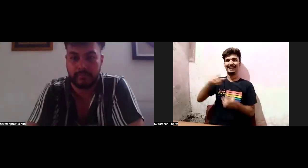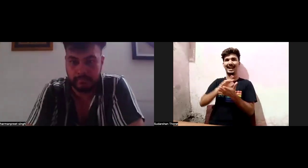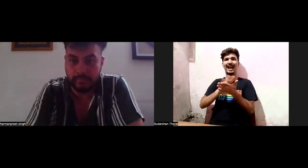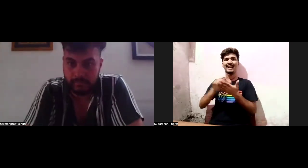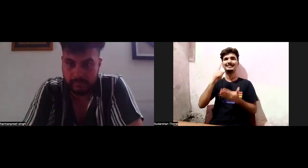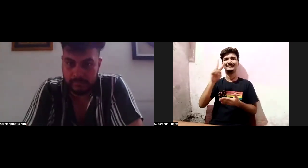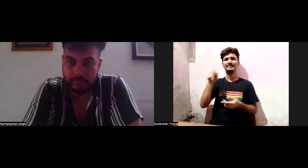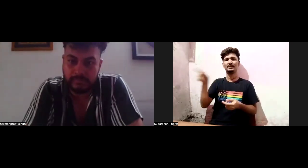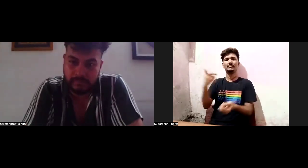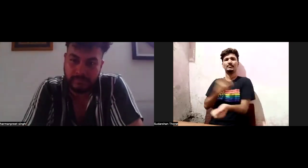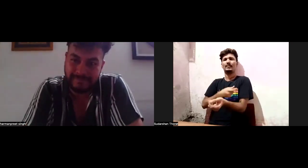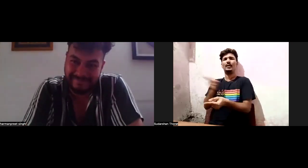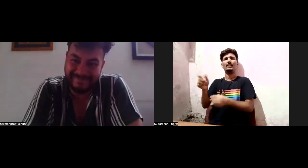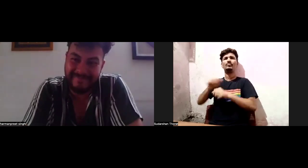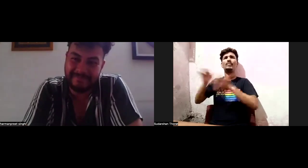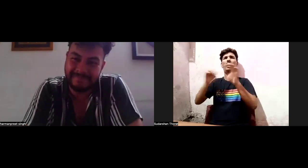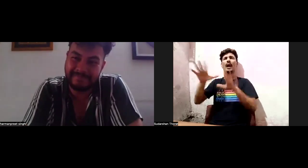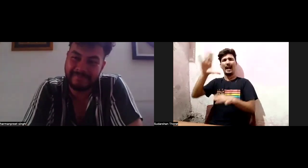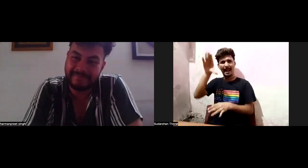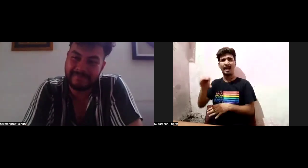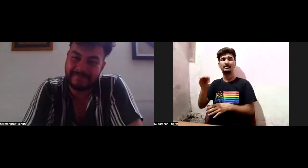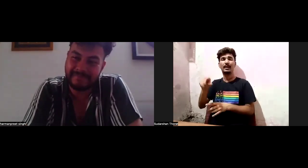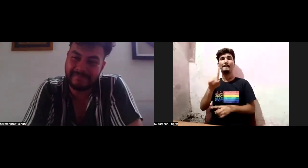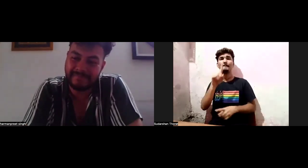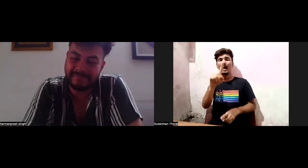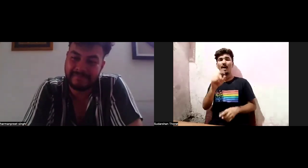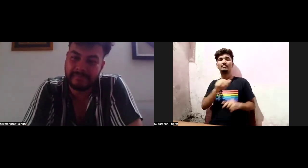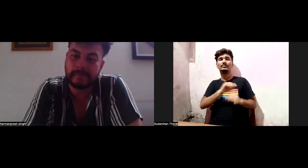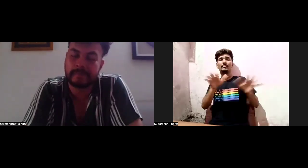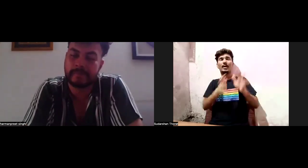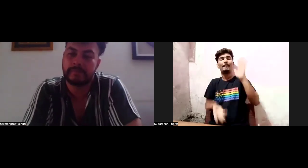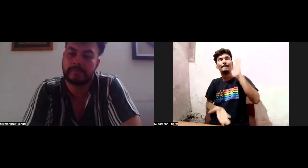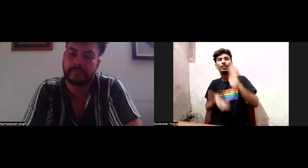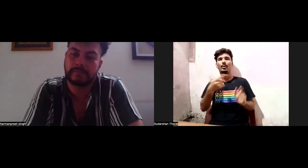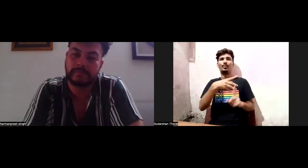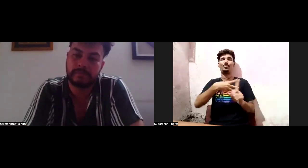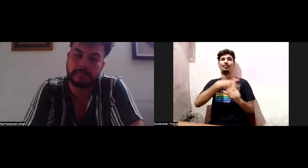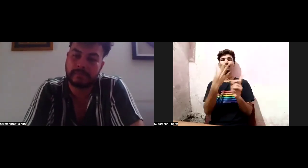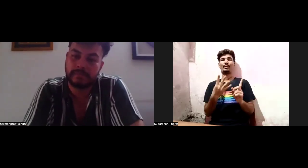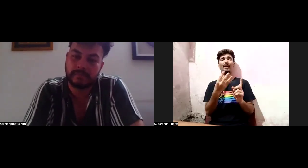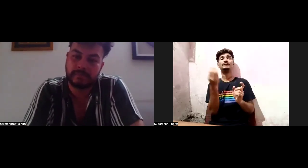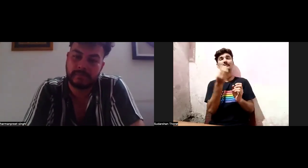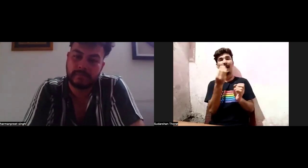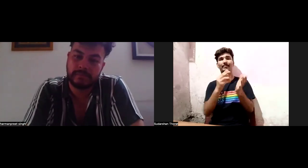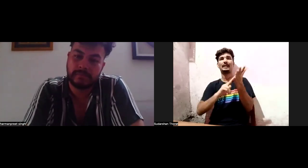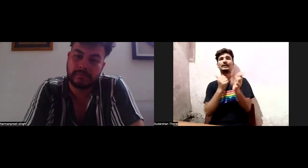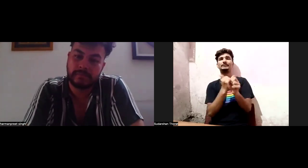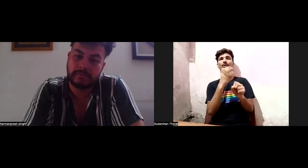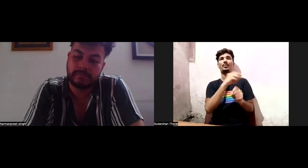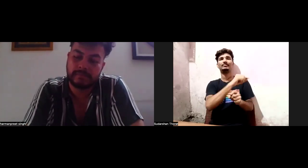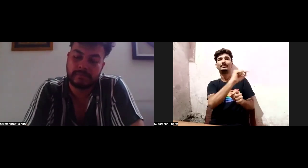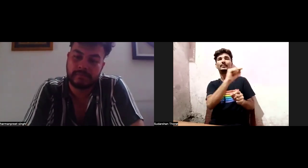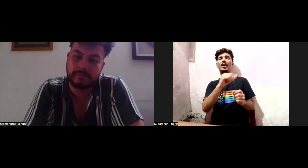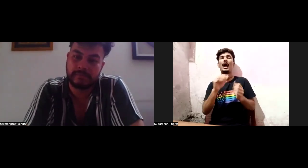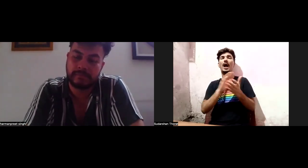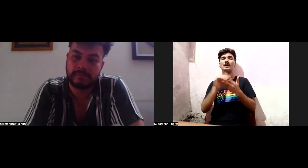So if we talk about the government doctors, sometimes they do not spread across that much information, but it's more the